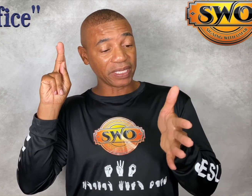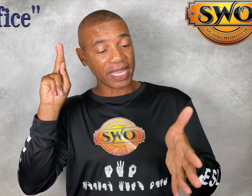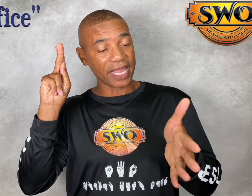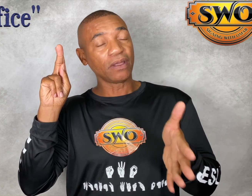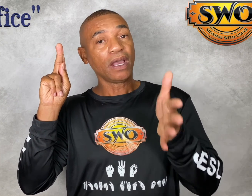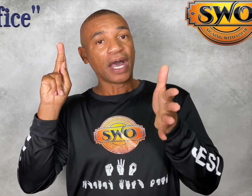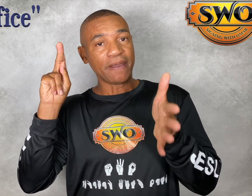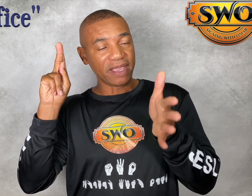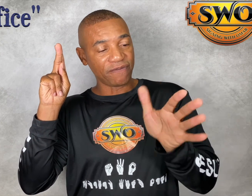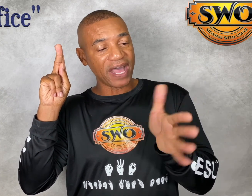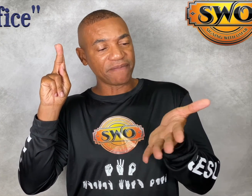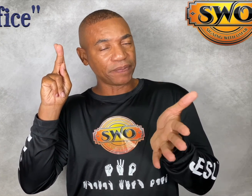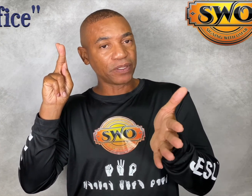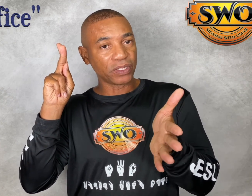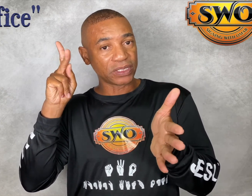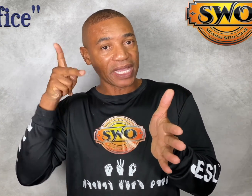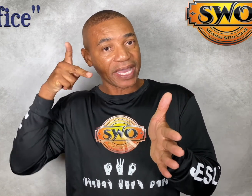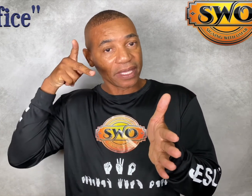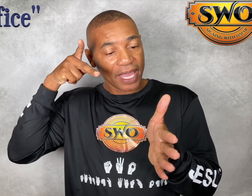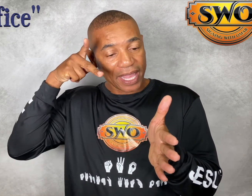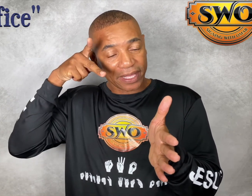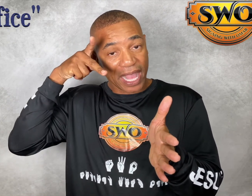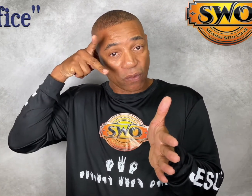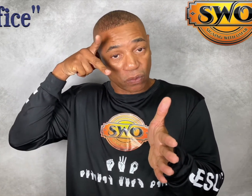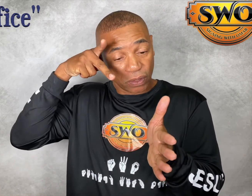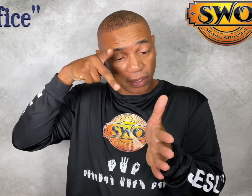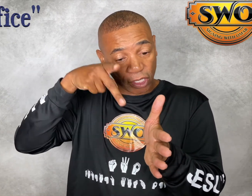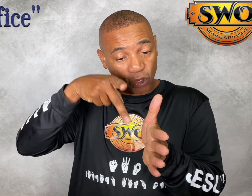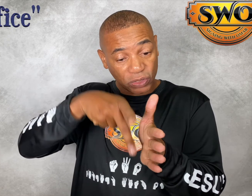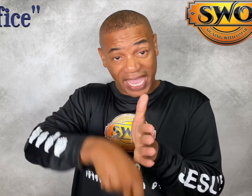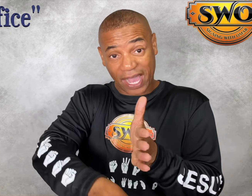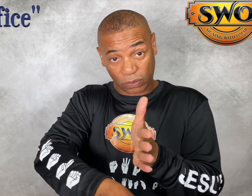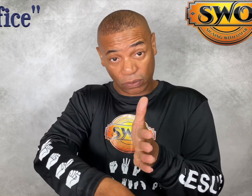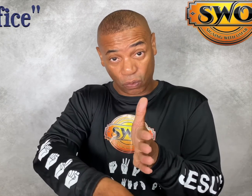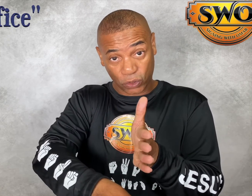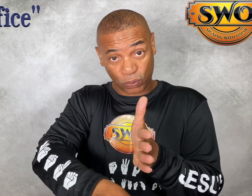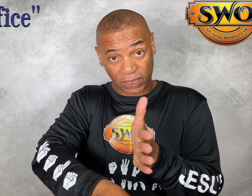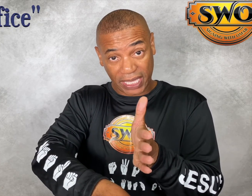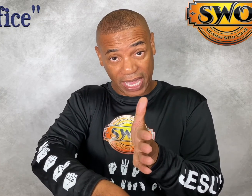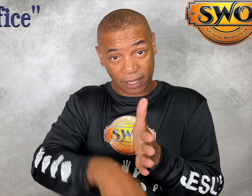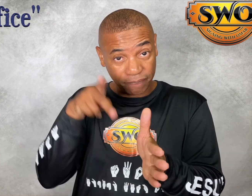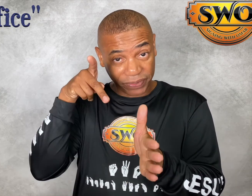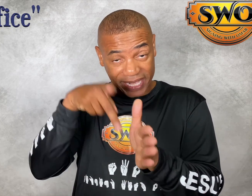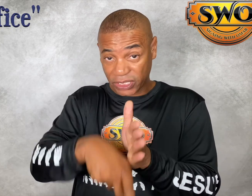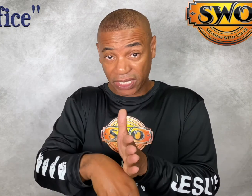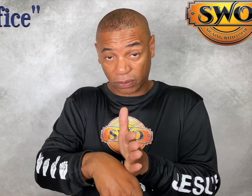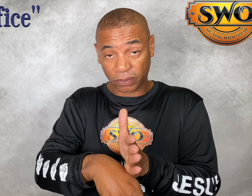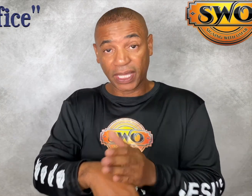hand, I make a 5, but I put it on that side, and then I will go downwards with the K. That's kill. And